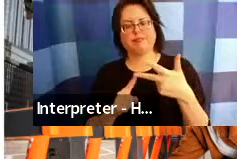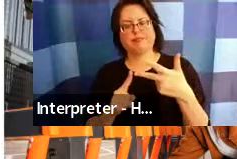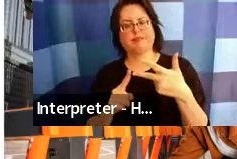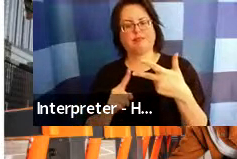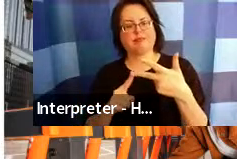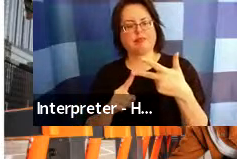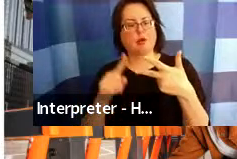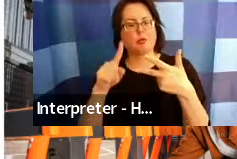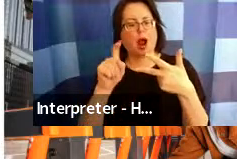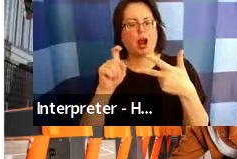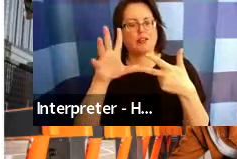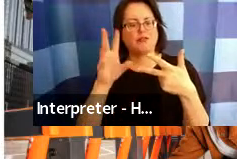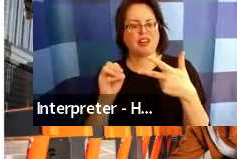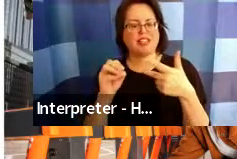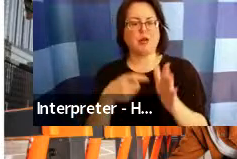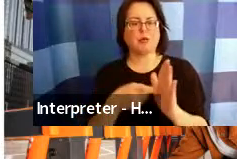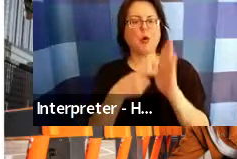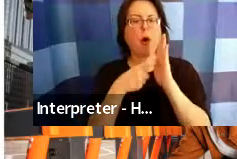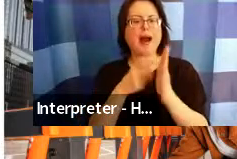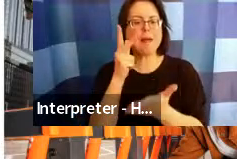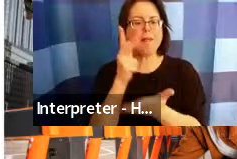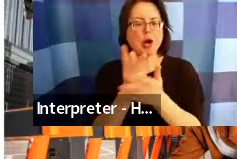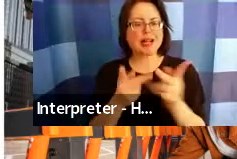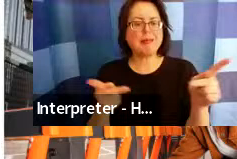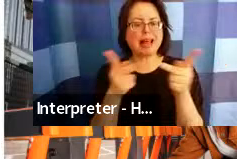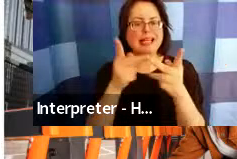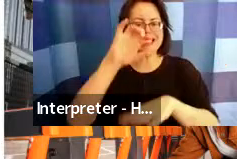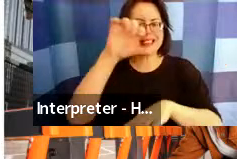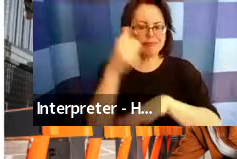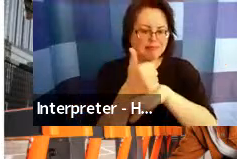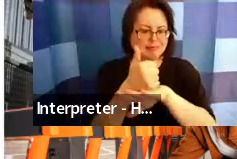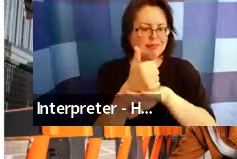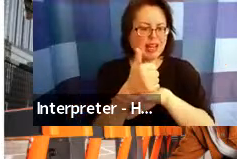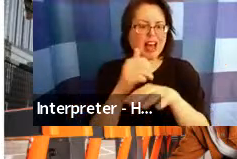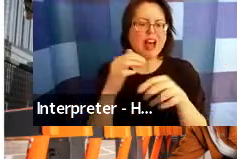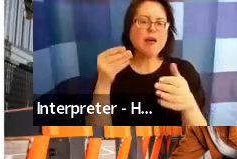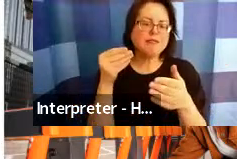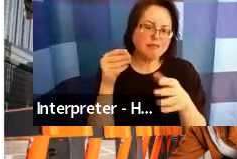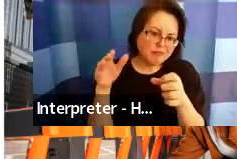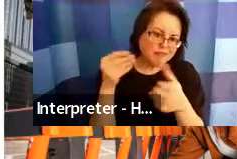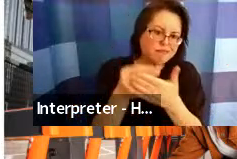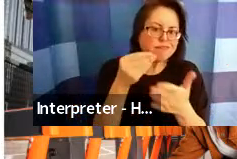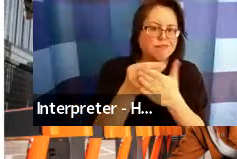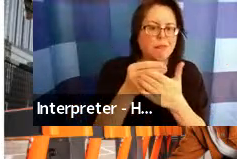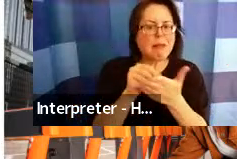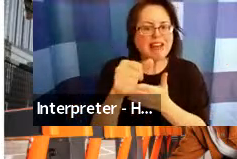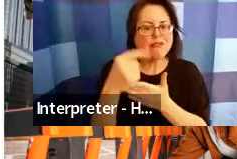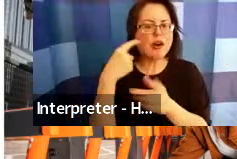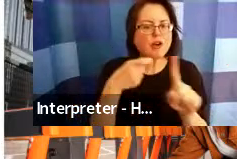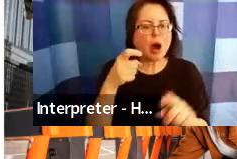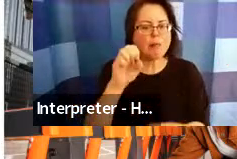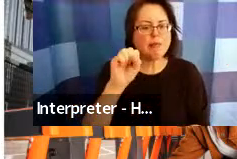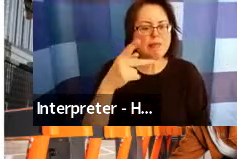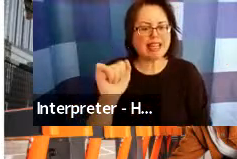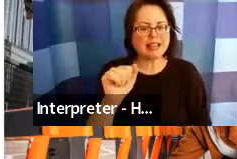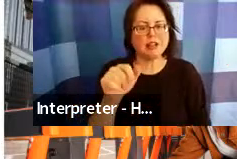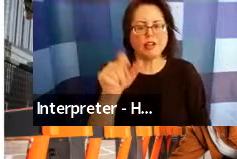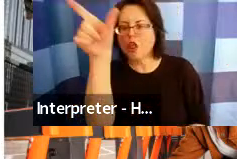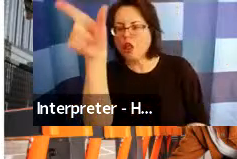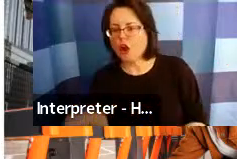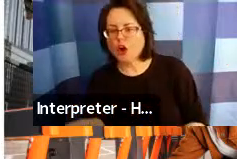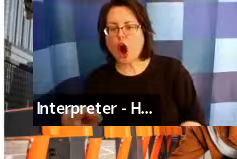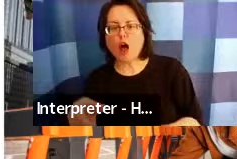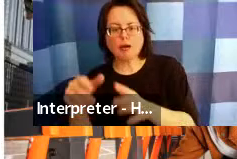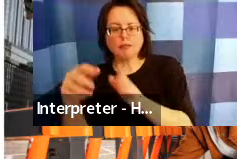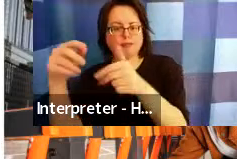is 150 required parking locations installed, fully funded by SPIN. And the third column has one bullet point under it,